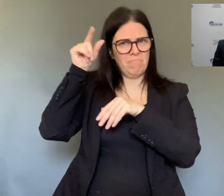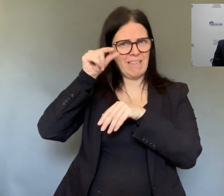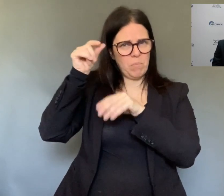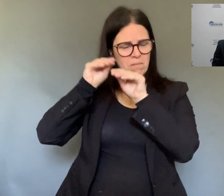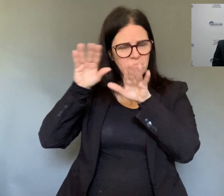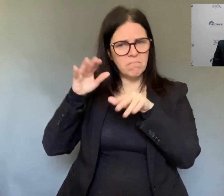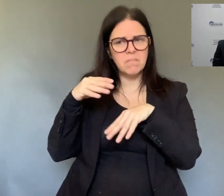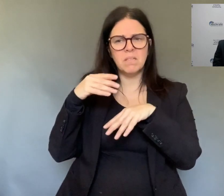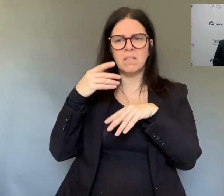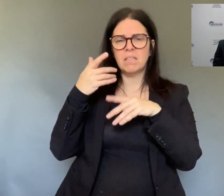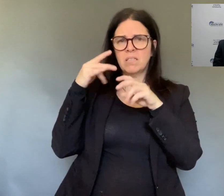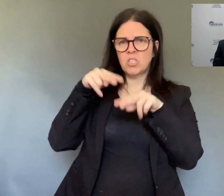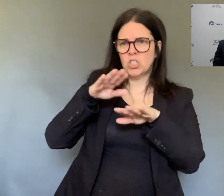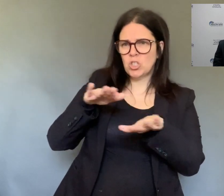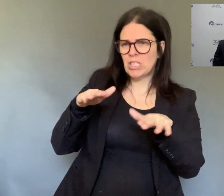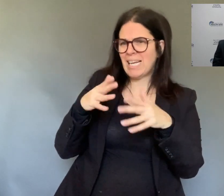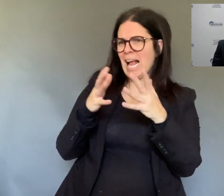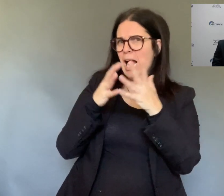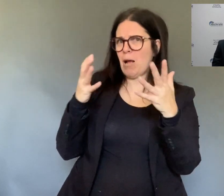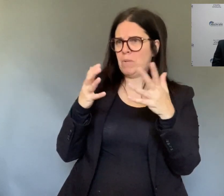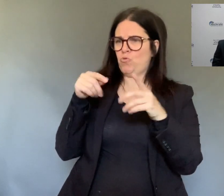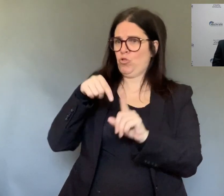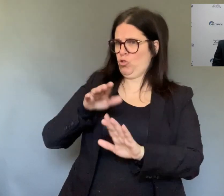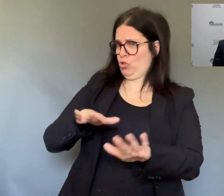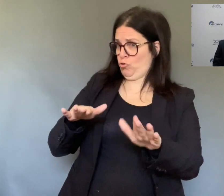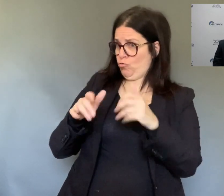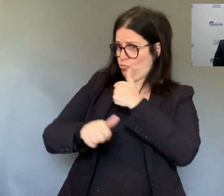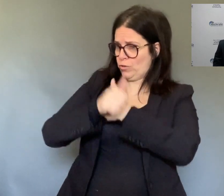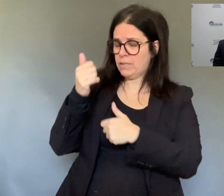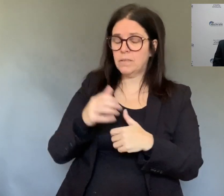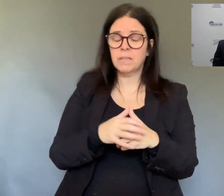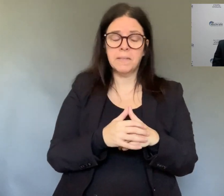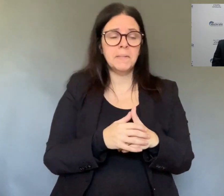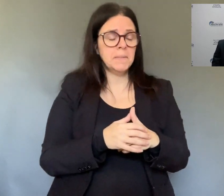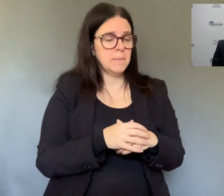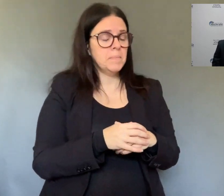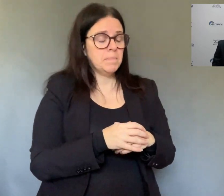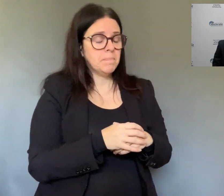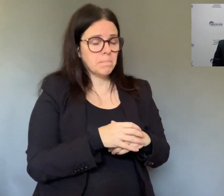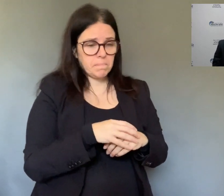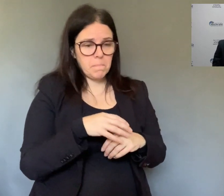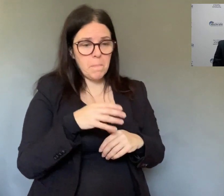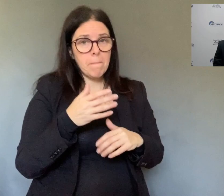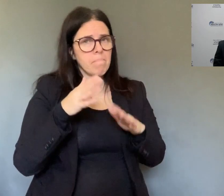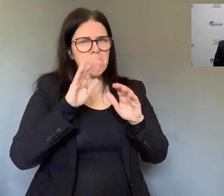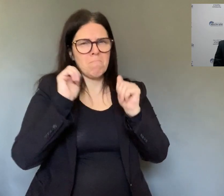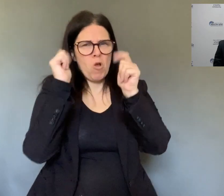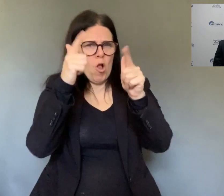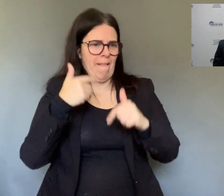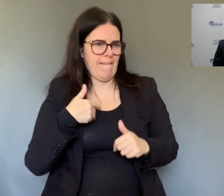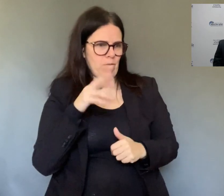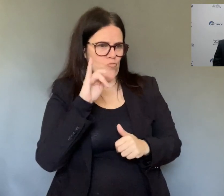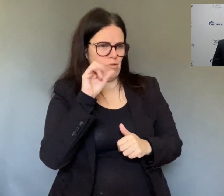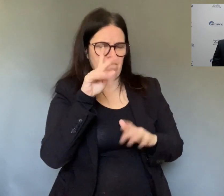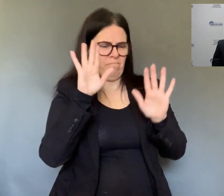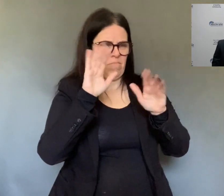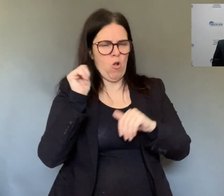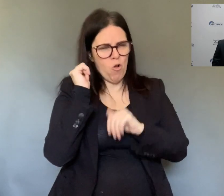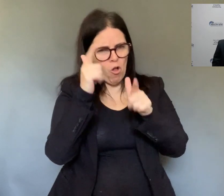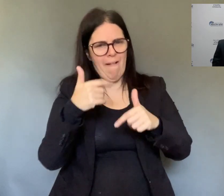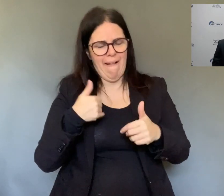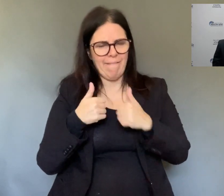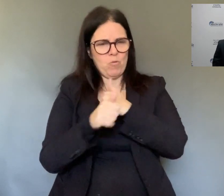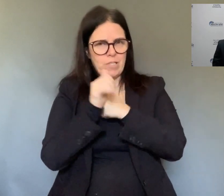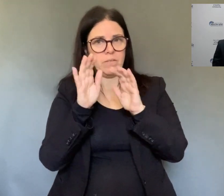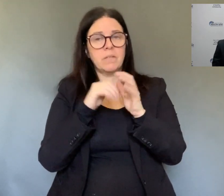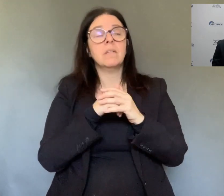them, and the biggest challenge when we are talking about children is their ability to self-isolate or to follow some of the guidance that many of